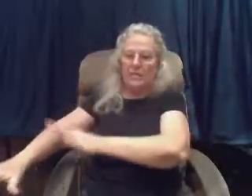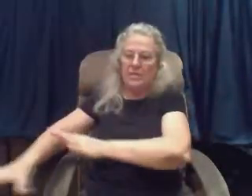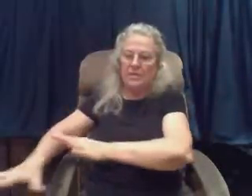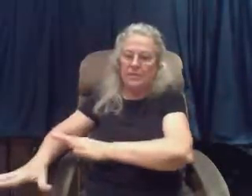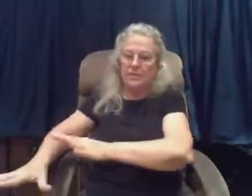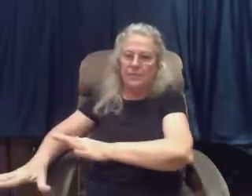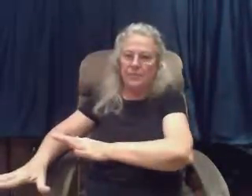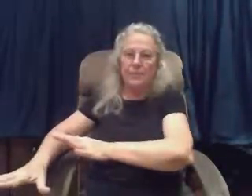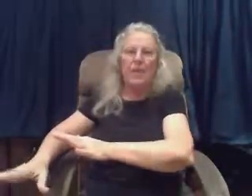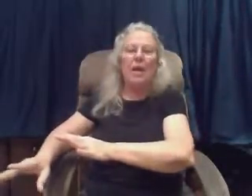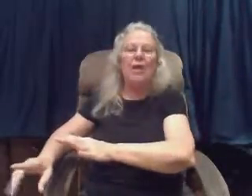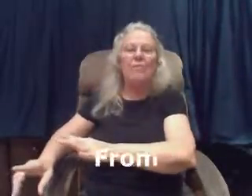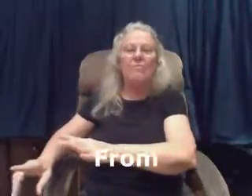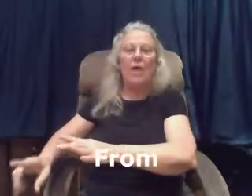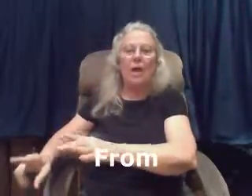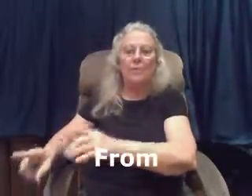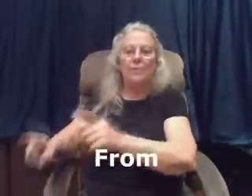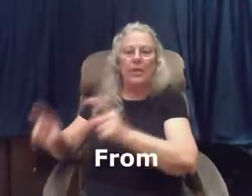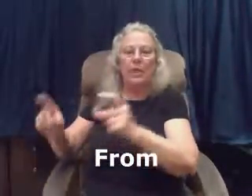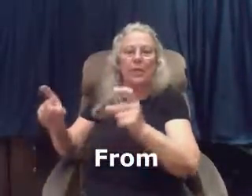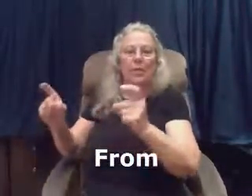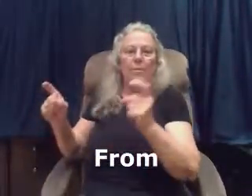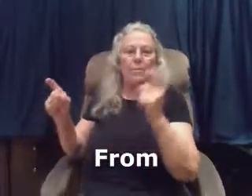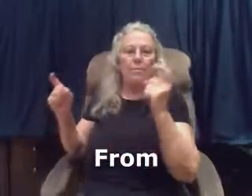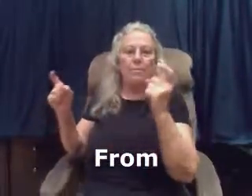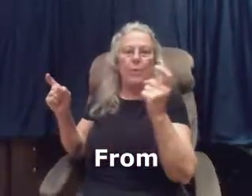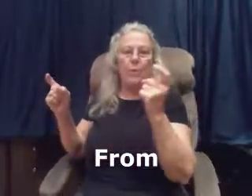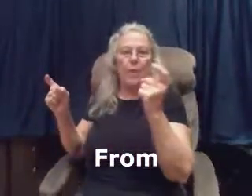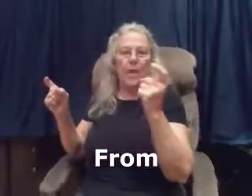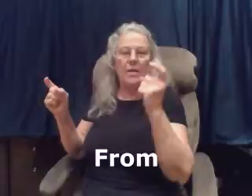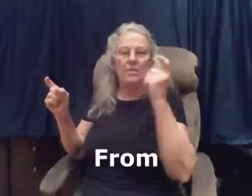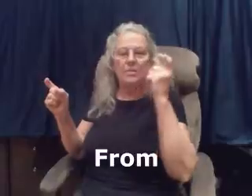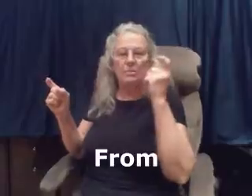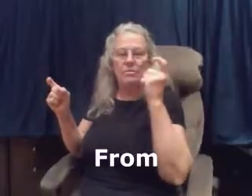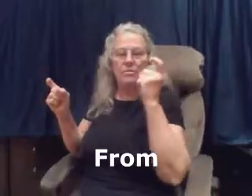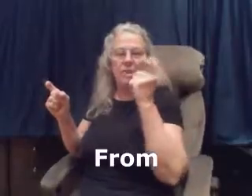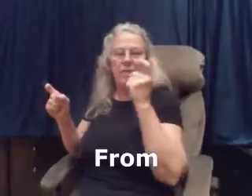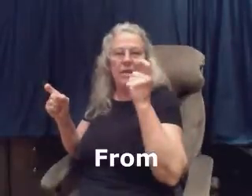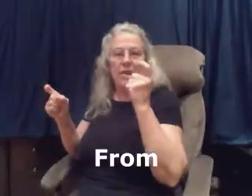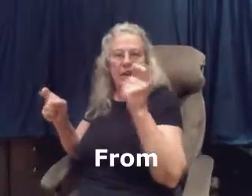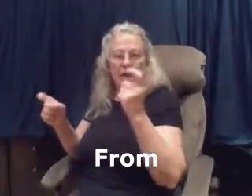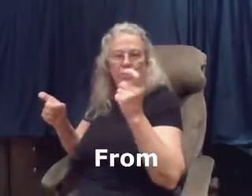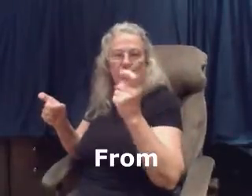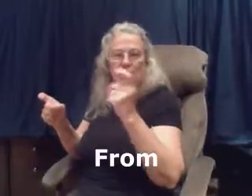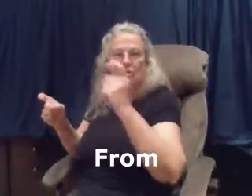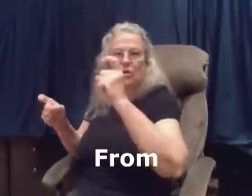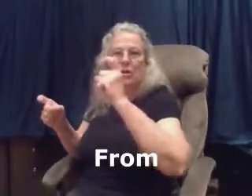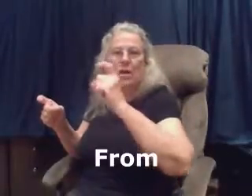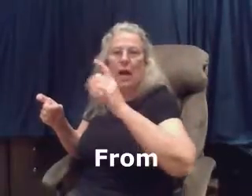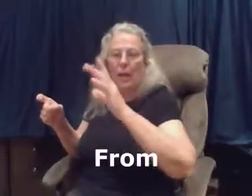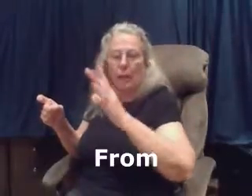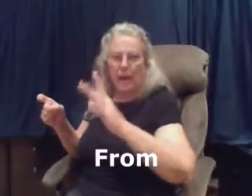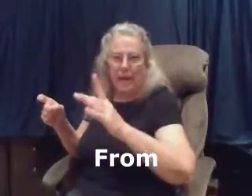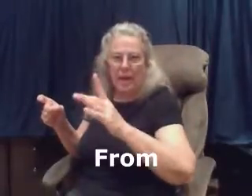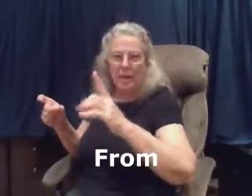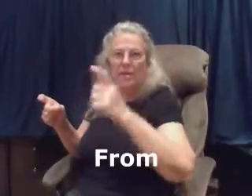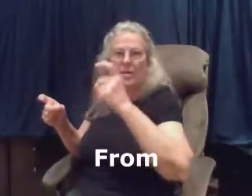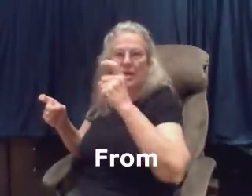Sunbeams. From, both hands in the X position. I'm right-handed, that's